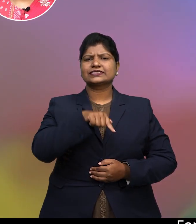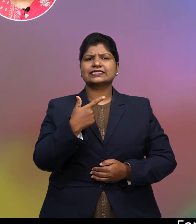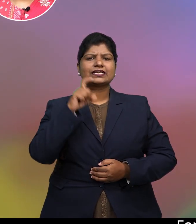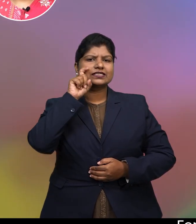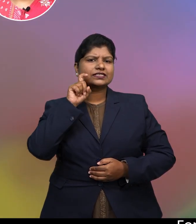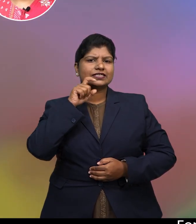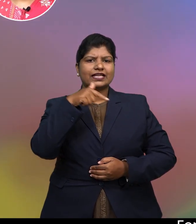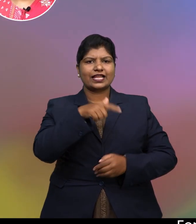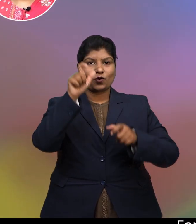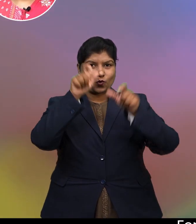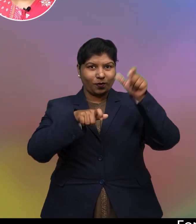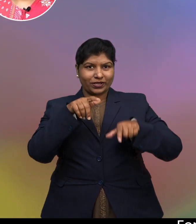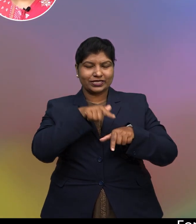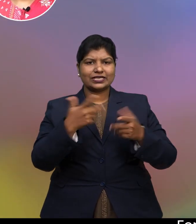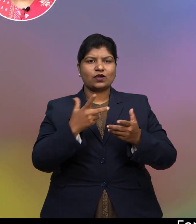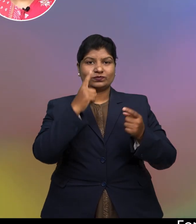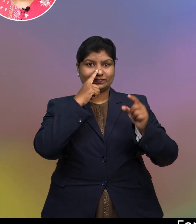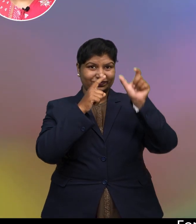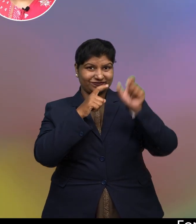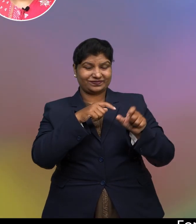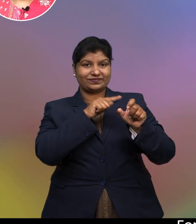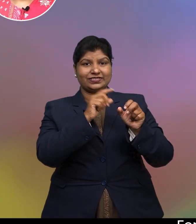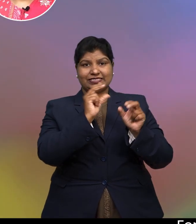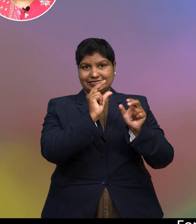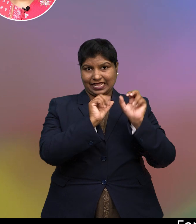Fertilization in humans